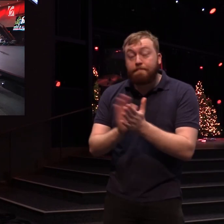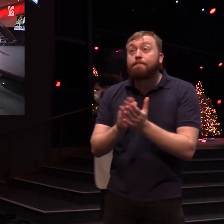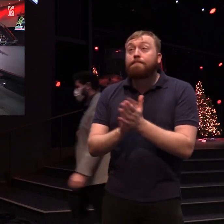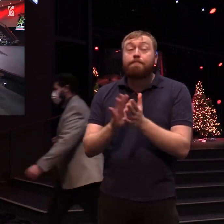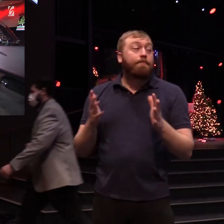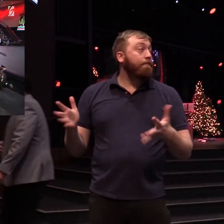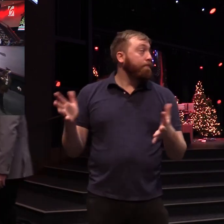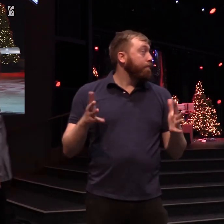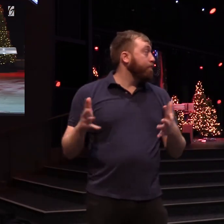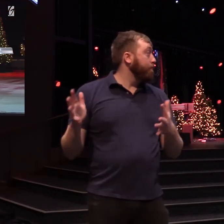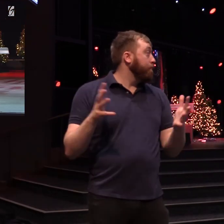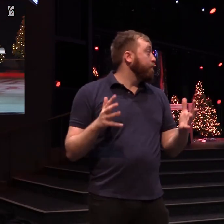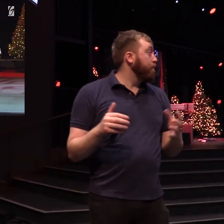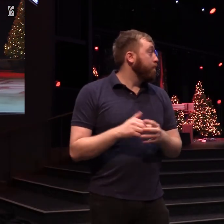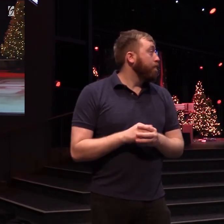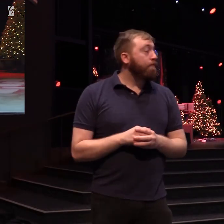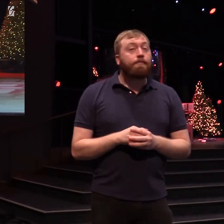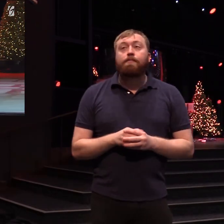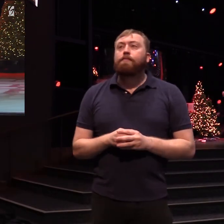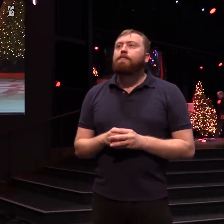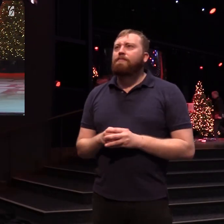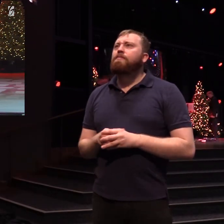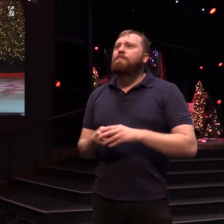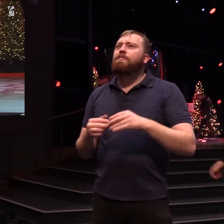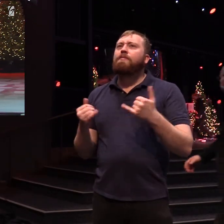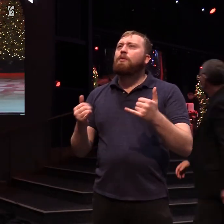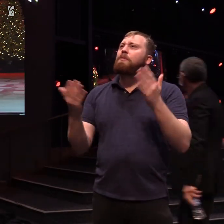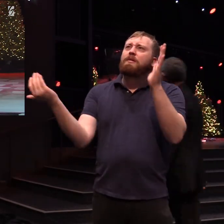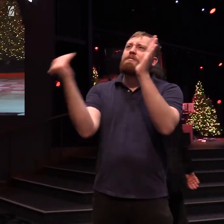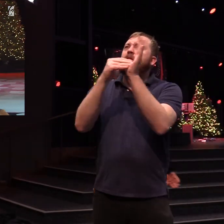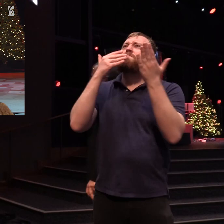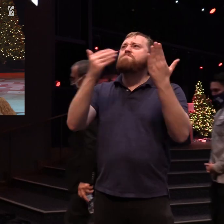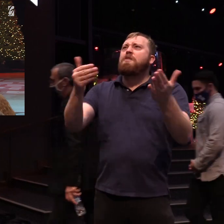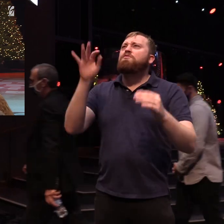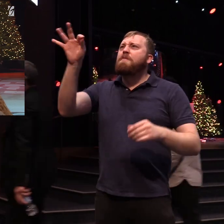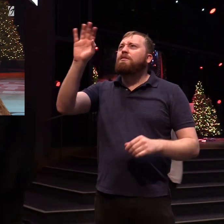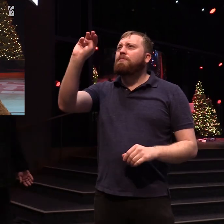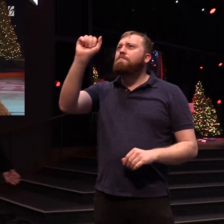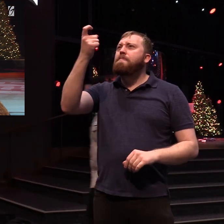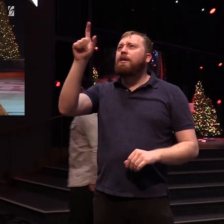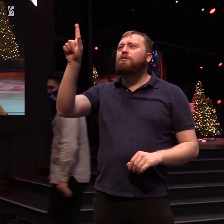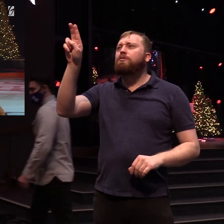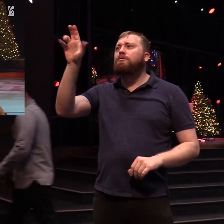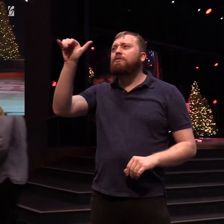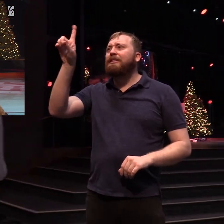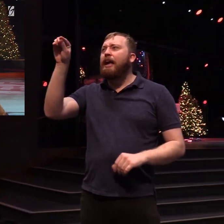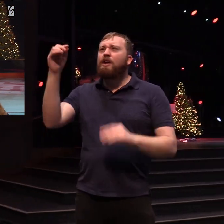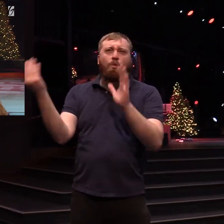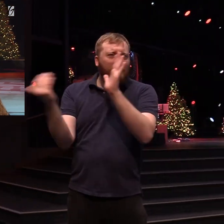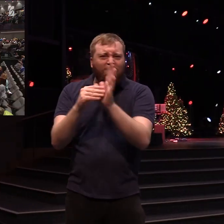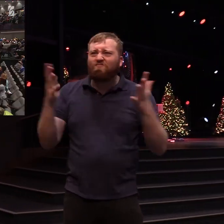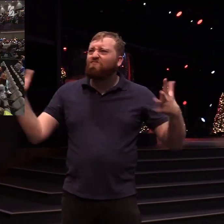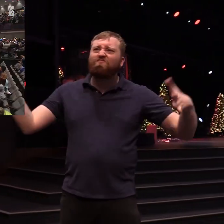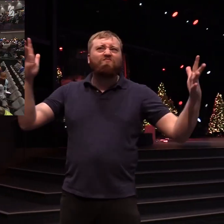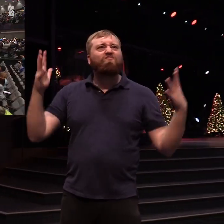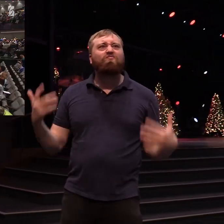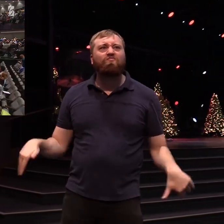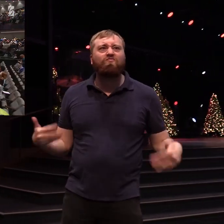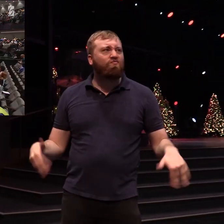Would you stand with us, please, as we again thank Pastor Max Lucado. Would you give him another round of applause?